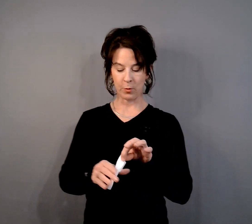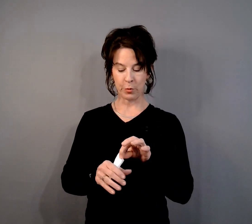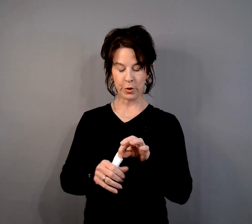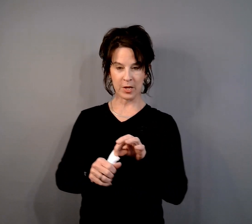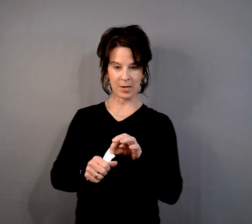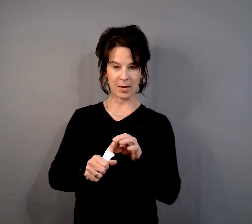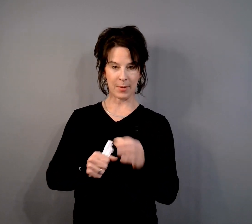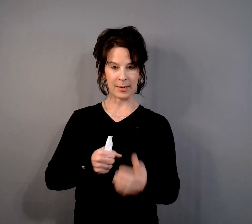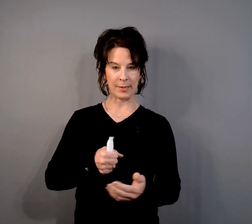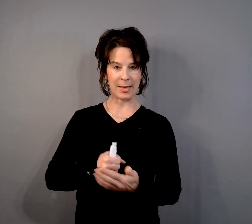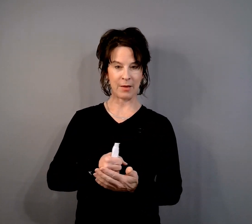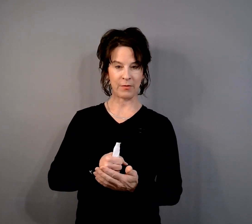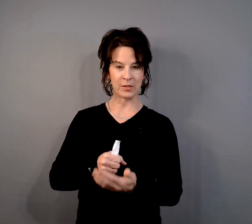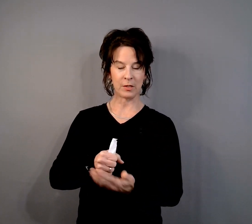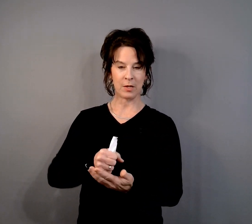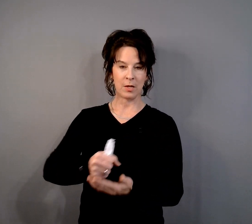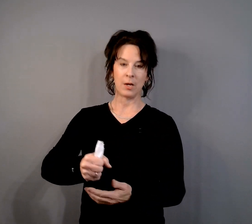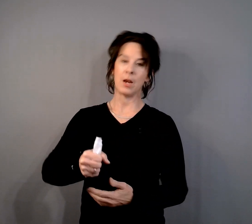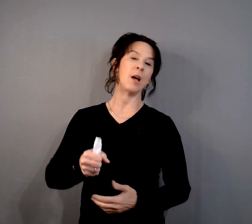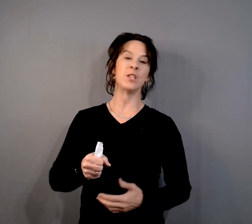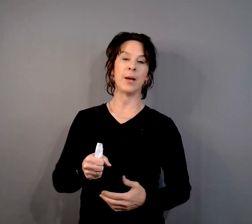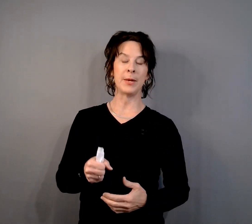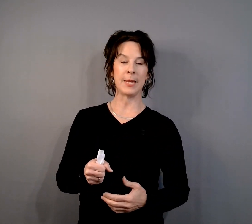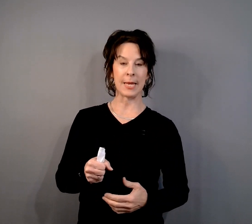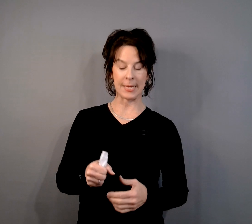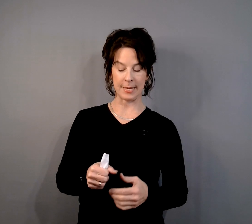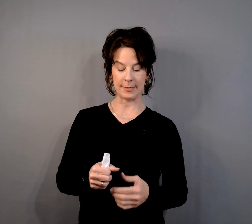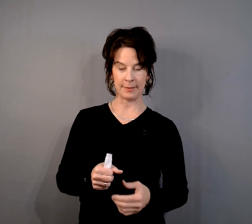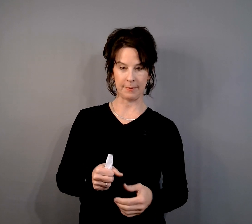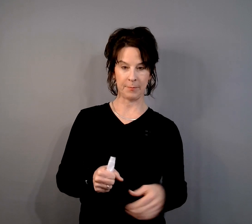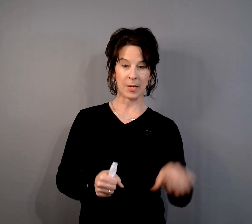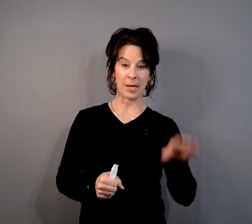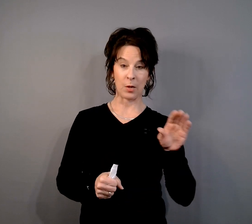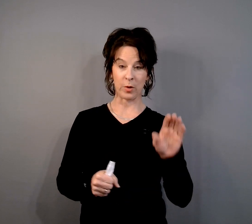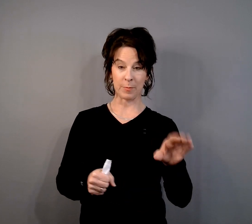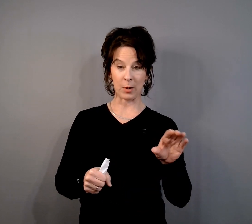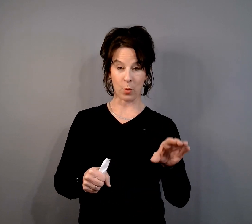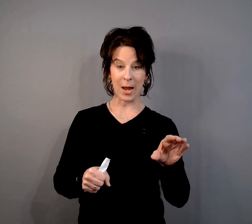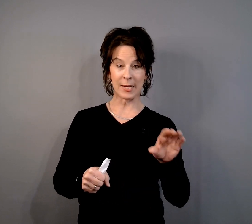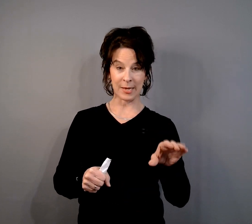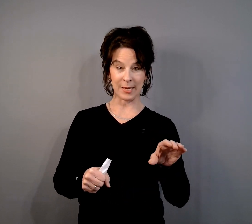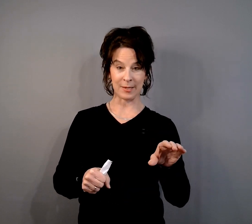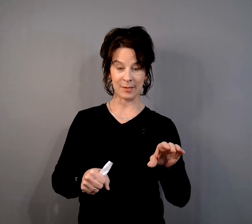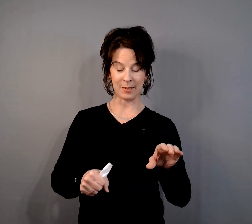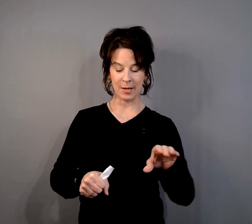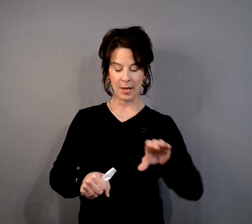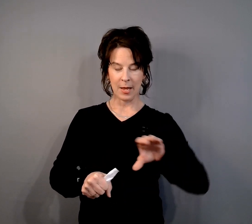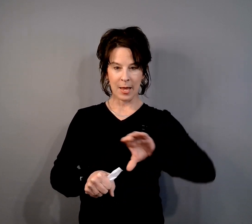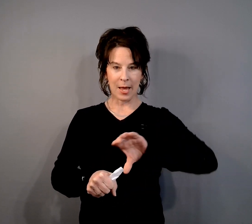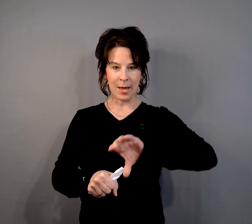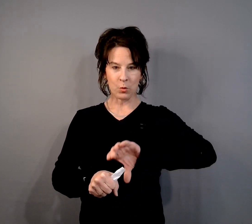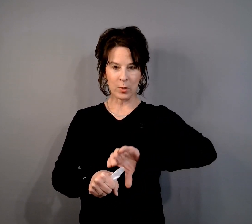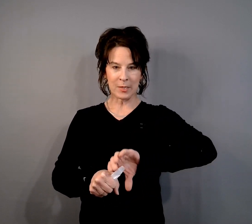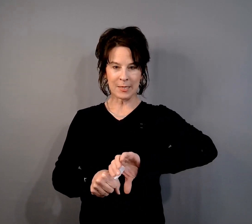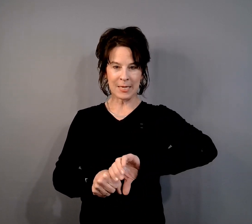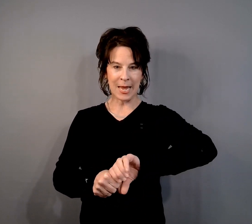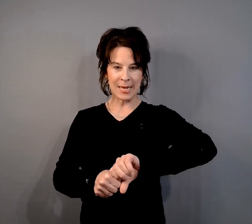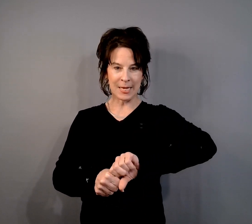to put it in my left non-dominant hand. And with my right hand, I'm going to take